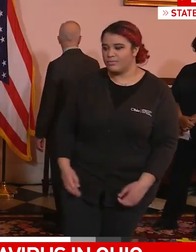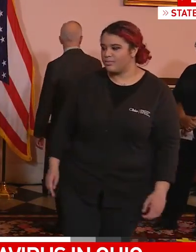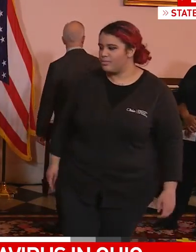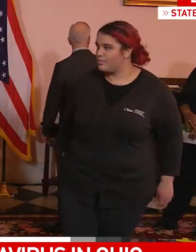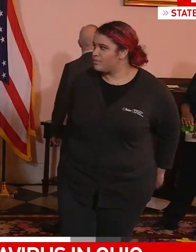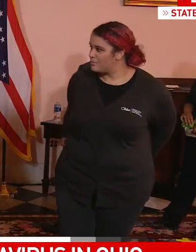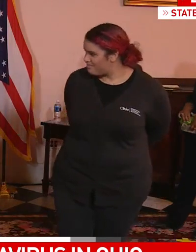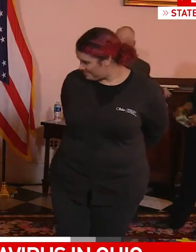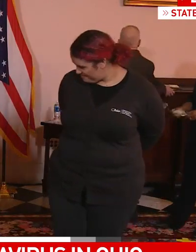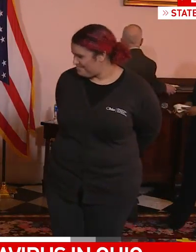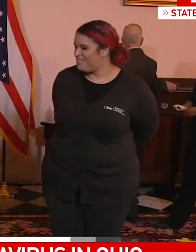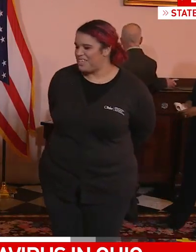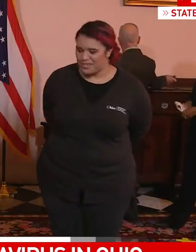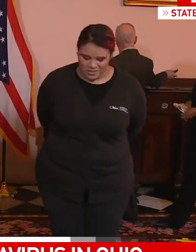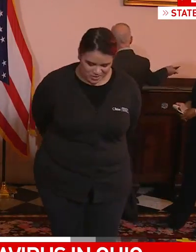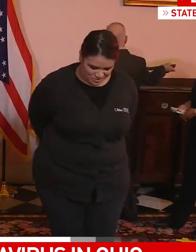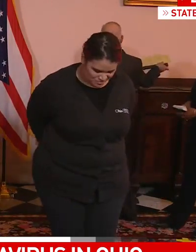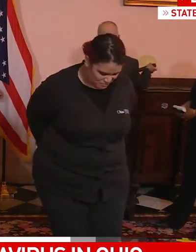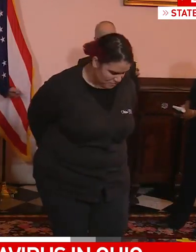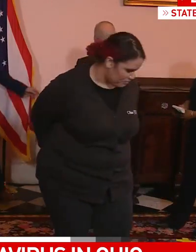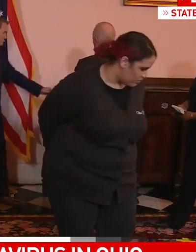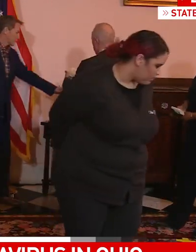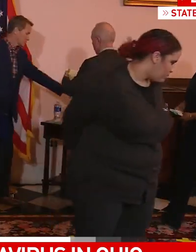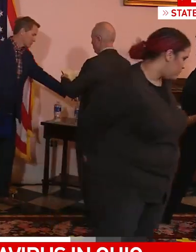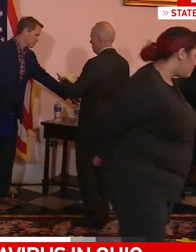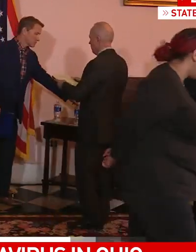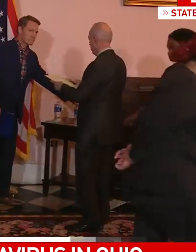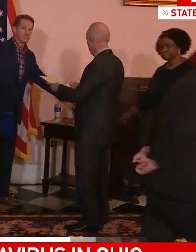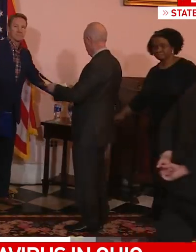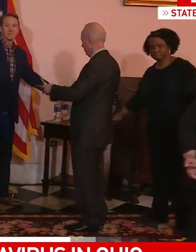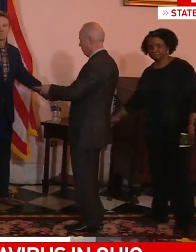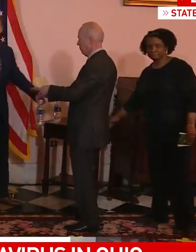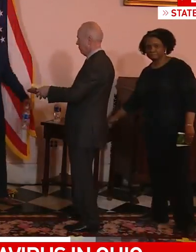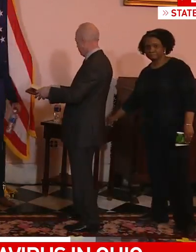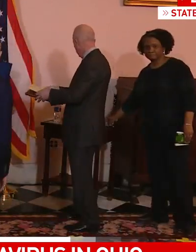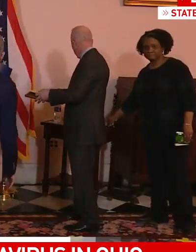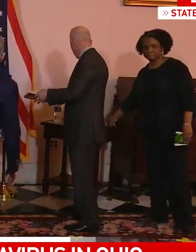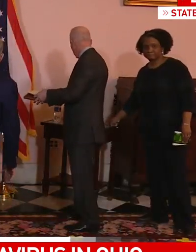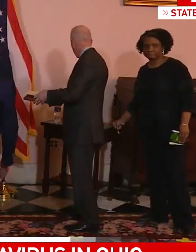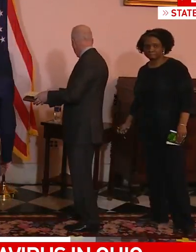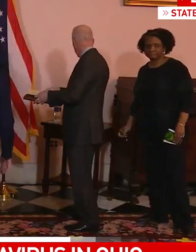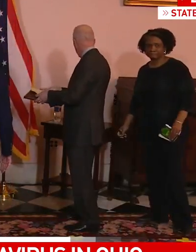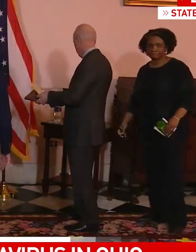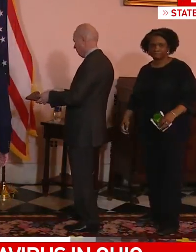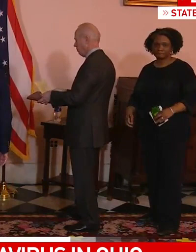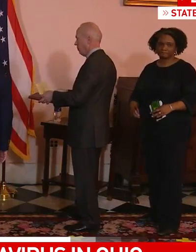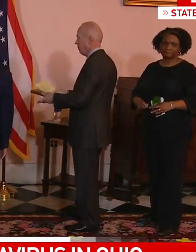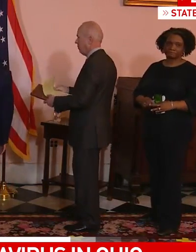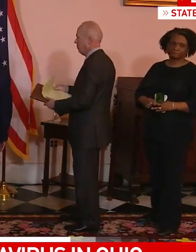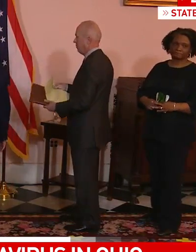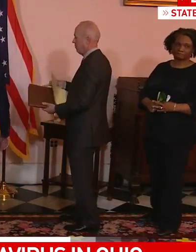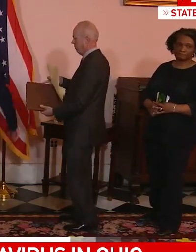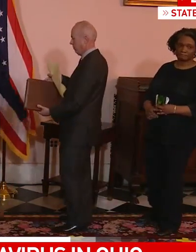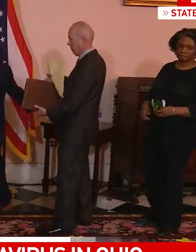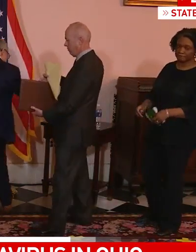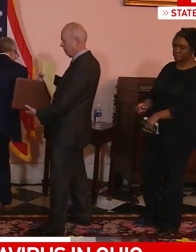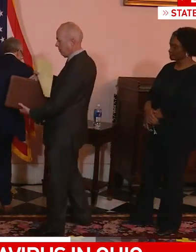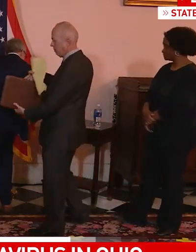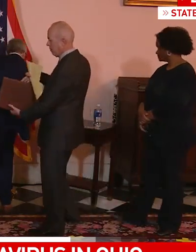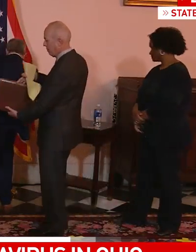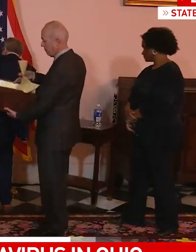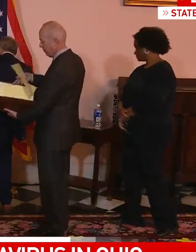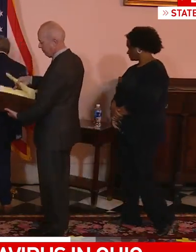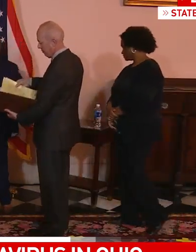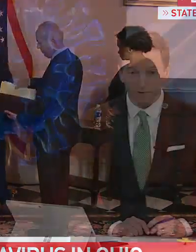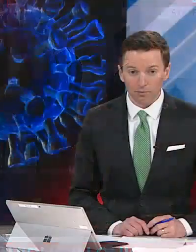about COVID-19 here in Ohio. It is now 3:30, so the news conference has been going on for about the past 90 minutes. Let's